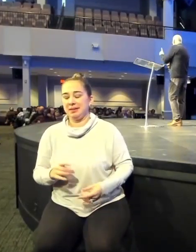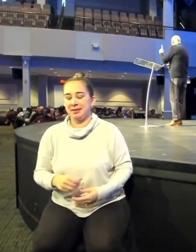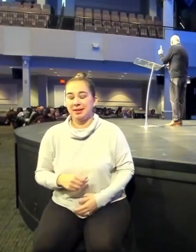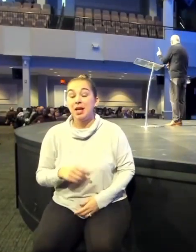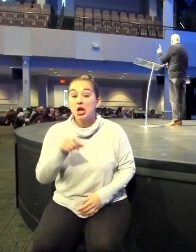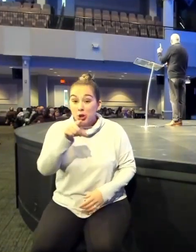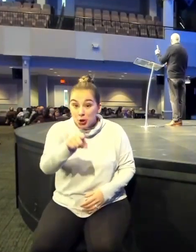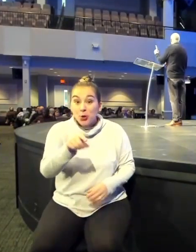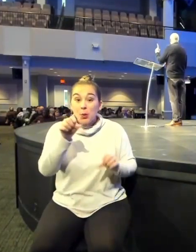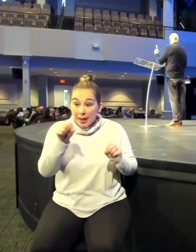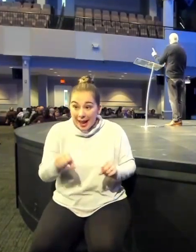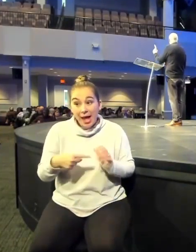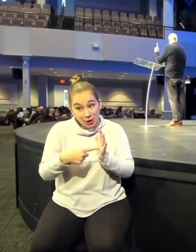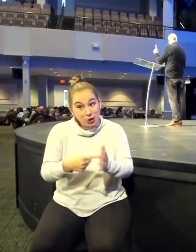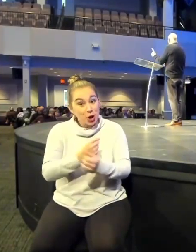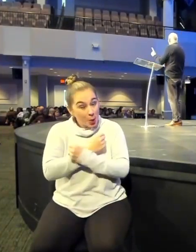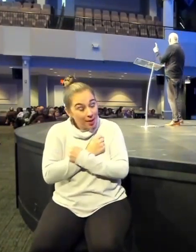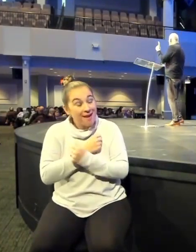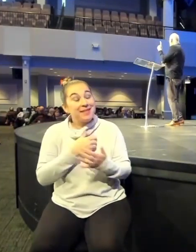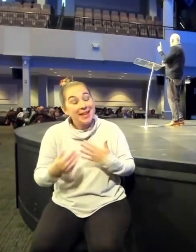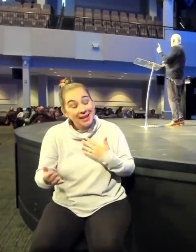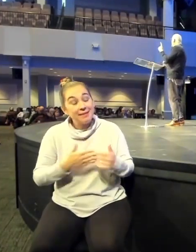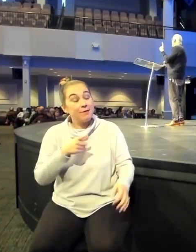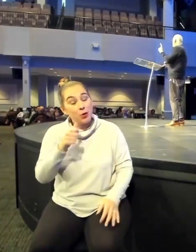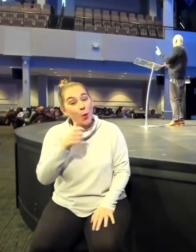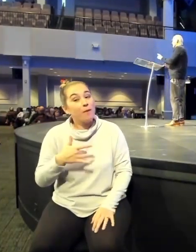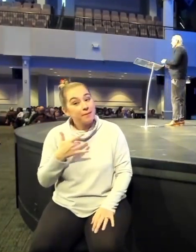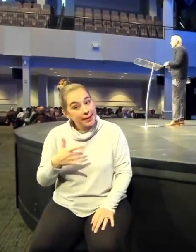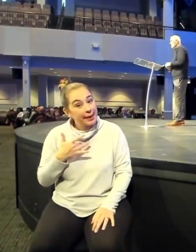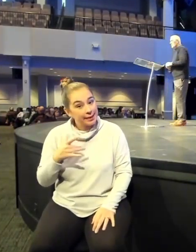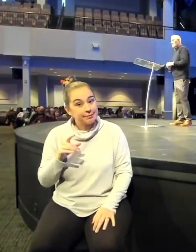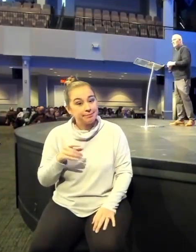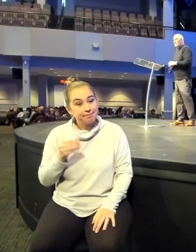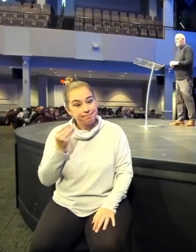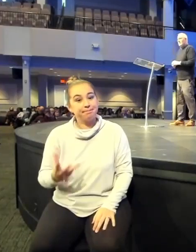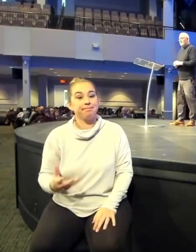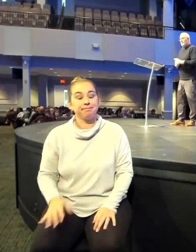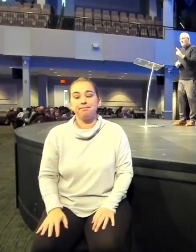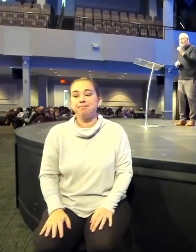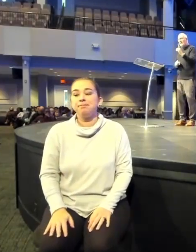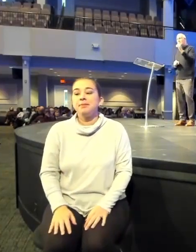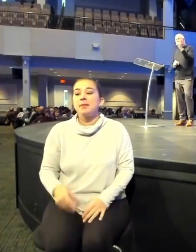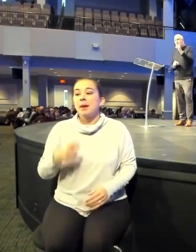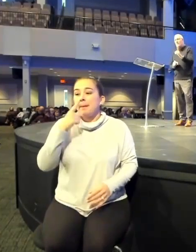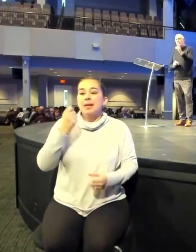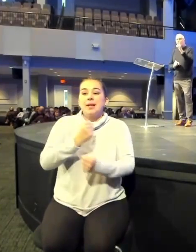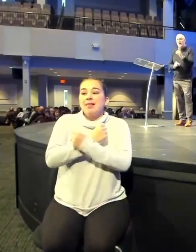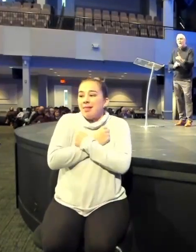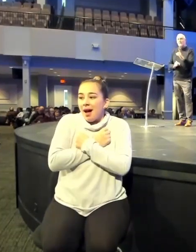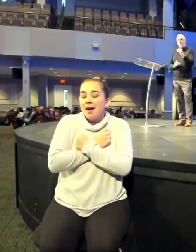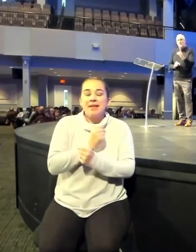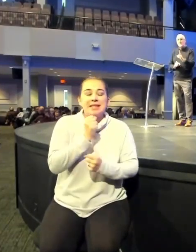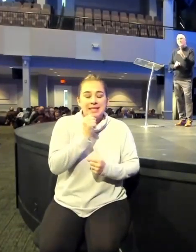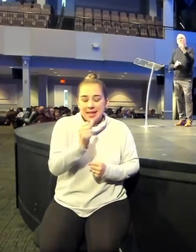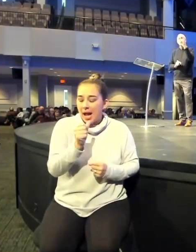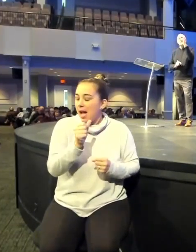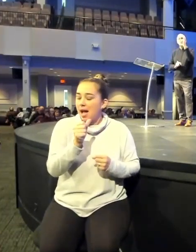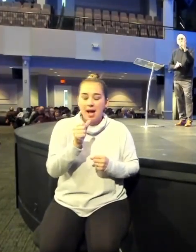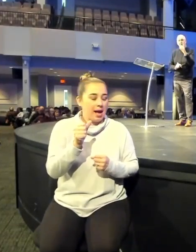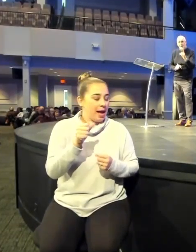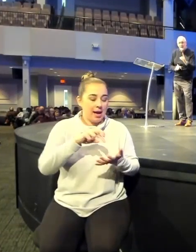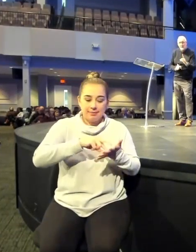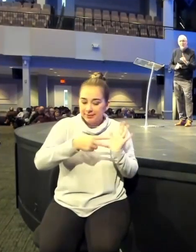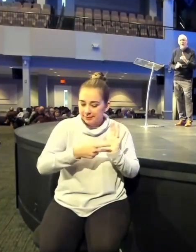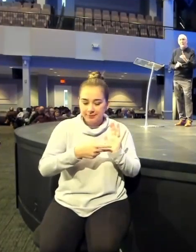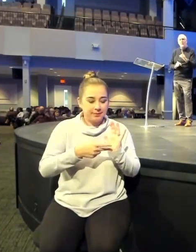You can show love for someone even when you don't feel it. Because love is never defined first and foremost